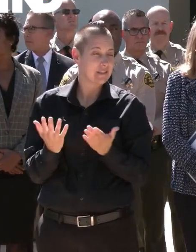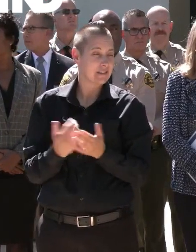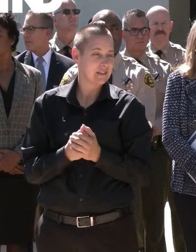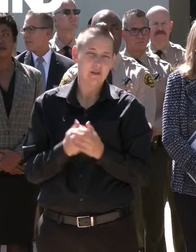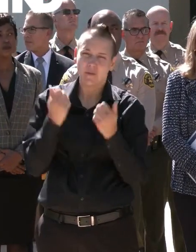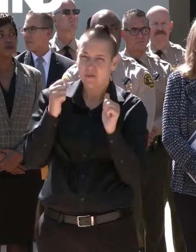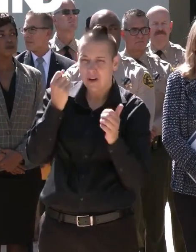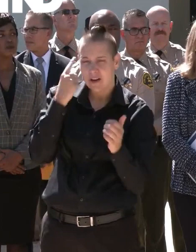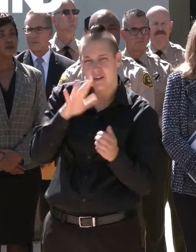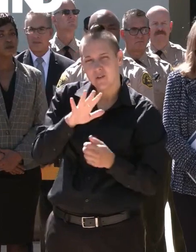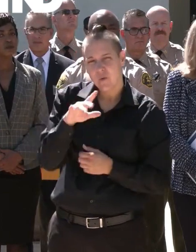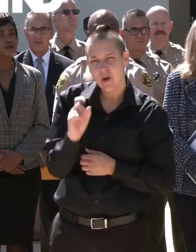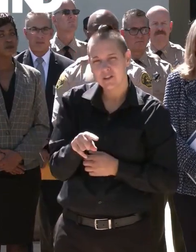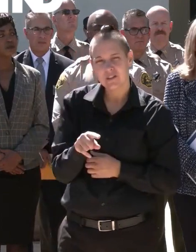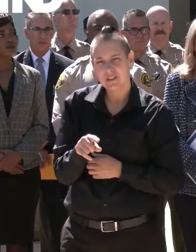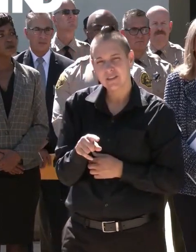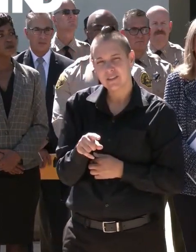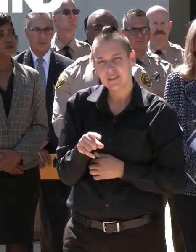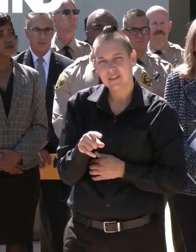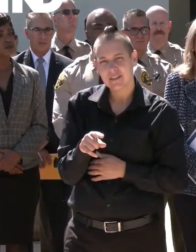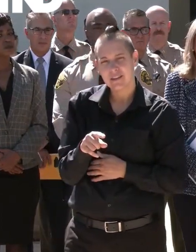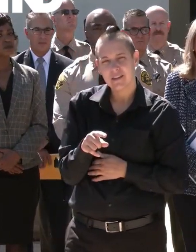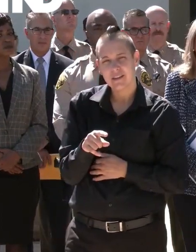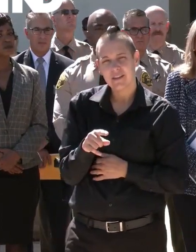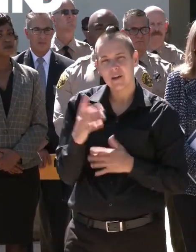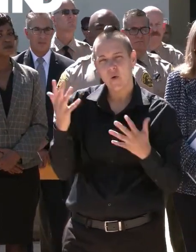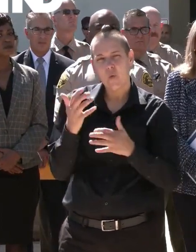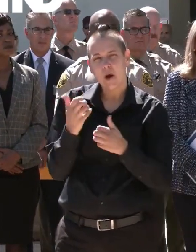I'm trying to understand your question.